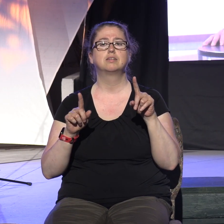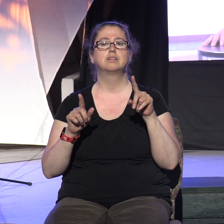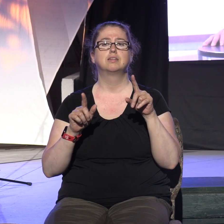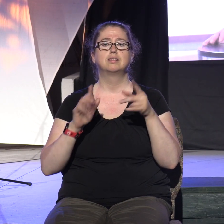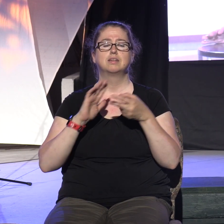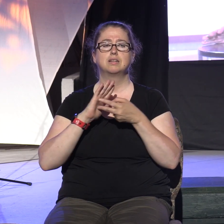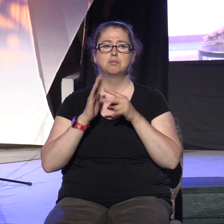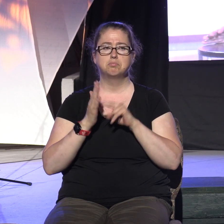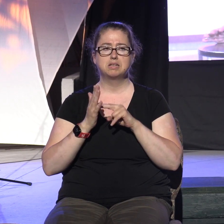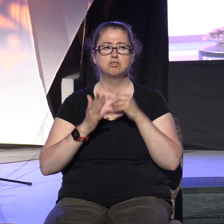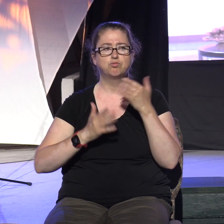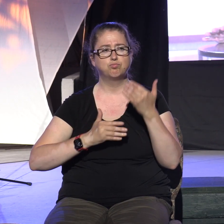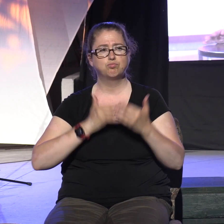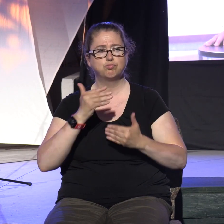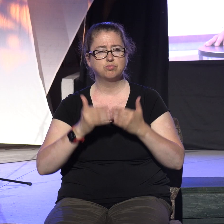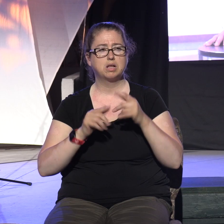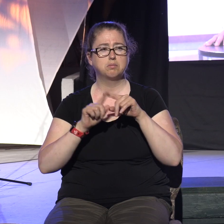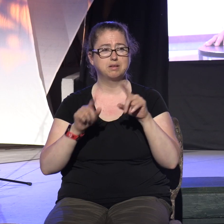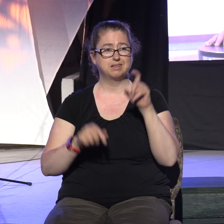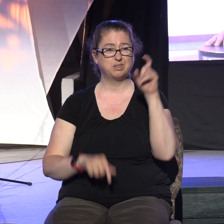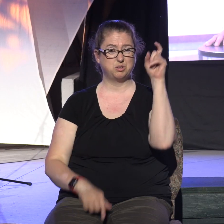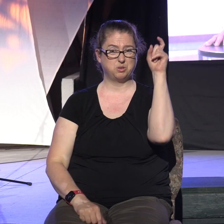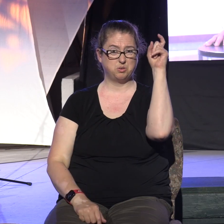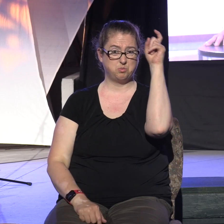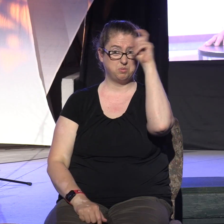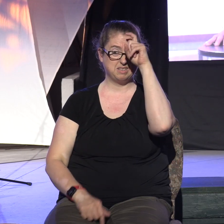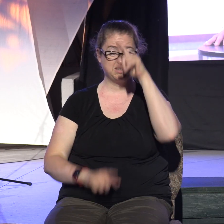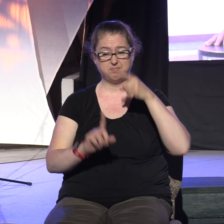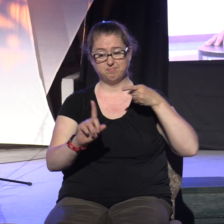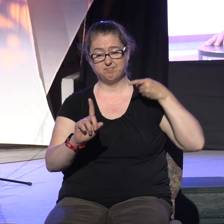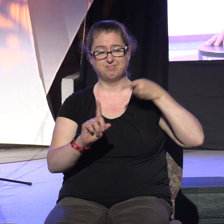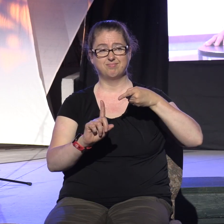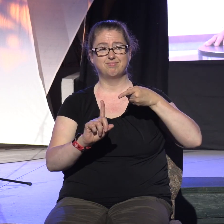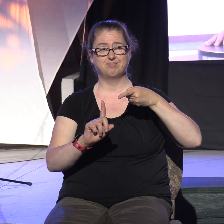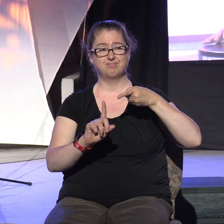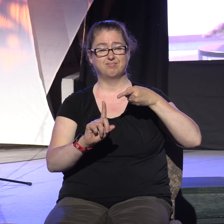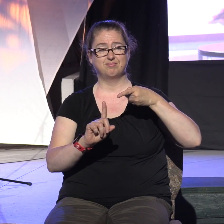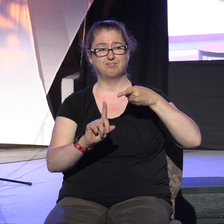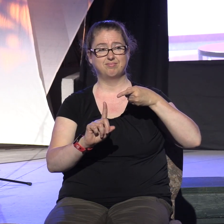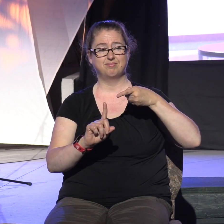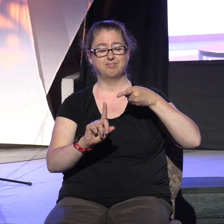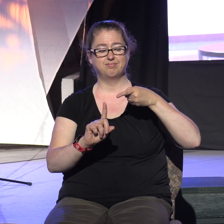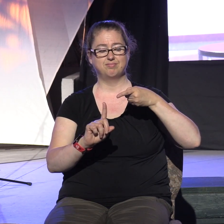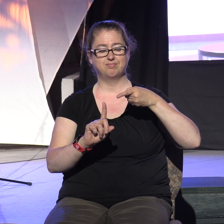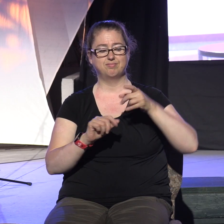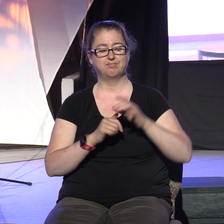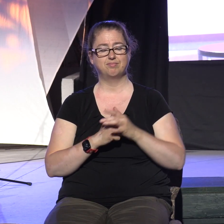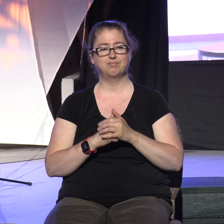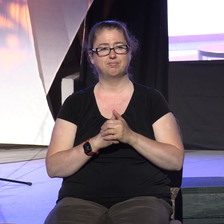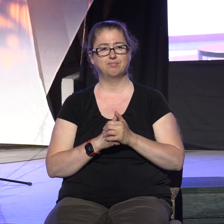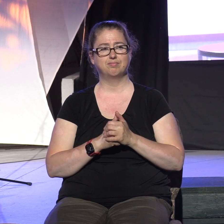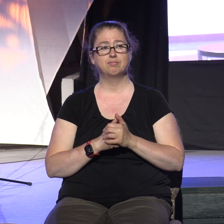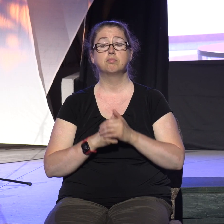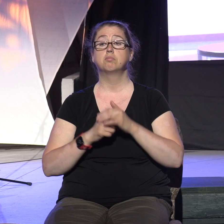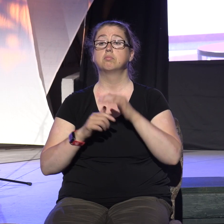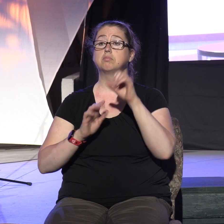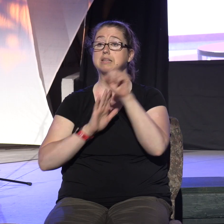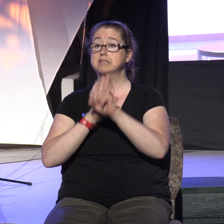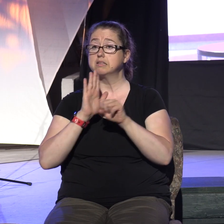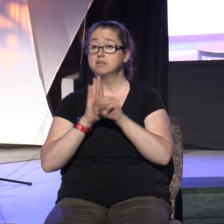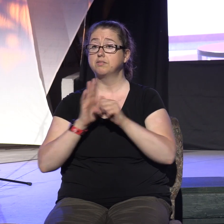Every season of your spiritual journey is rich as you walk